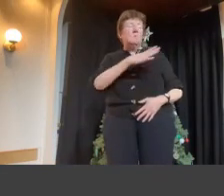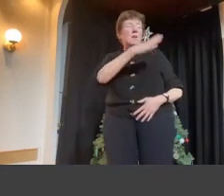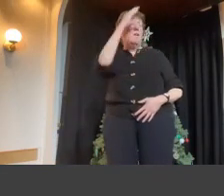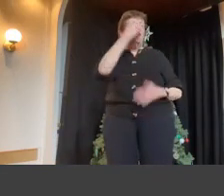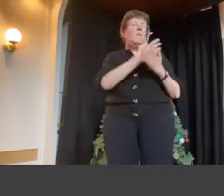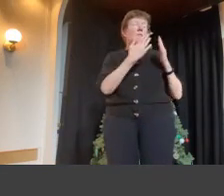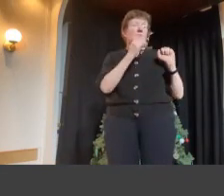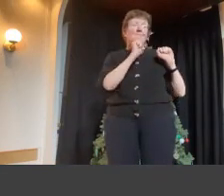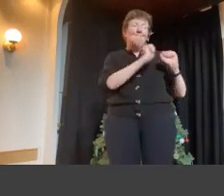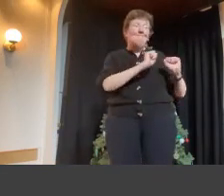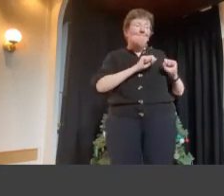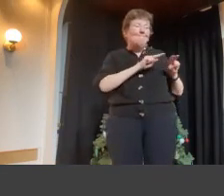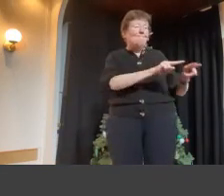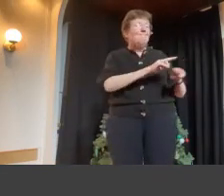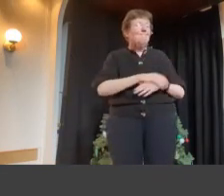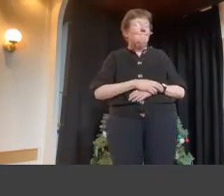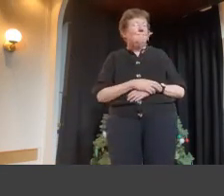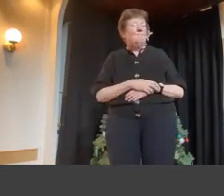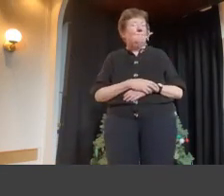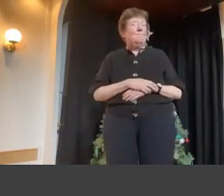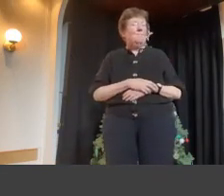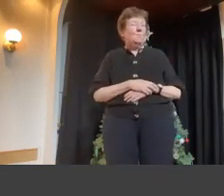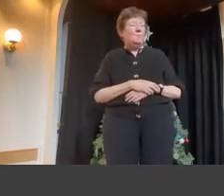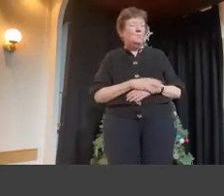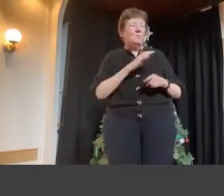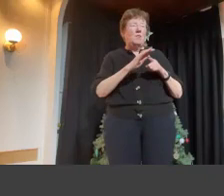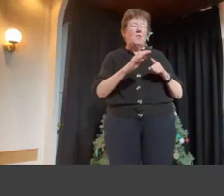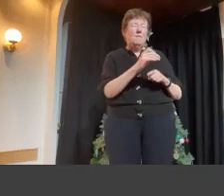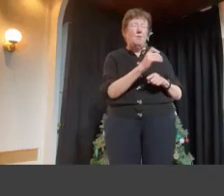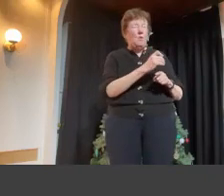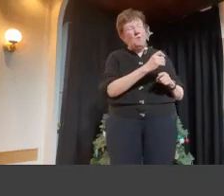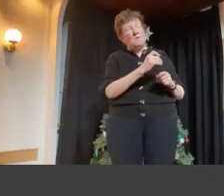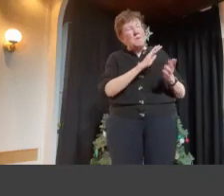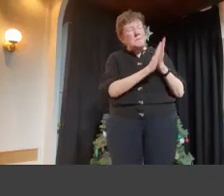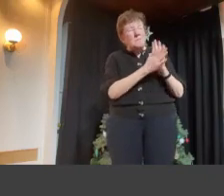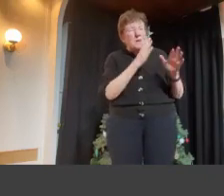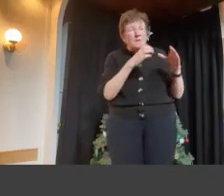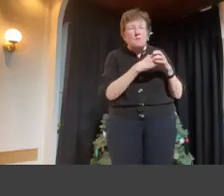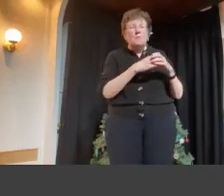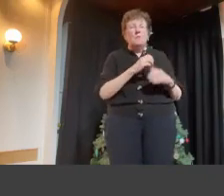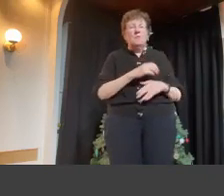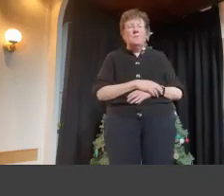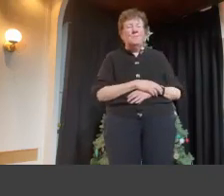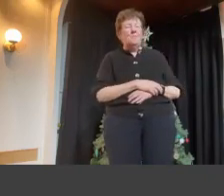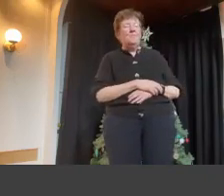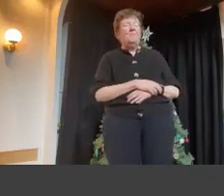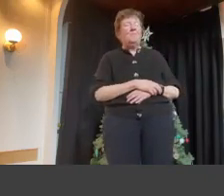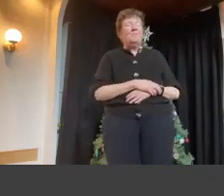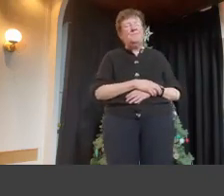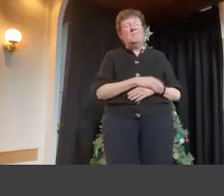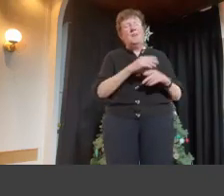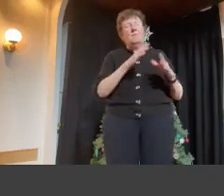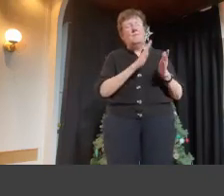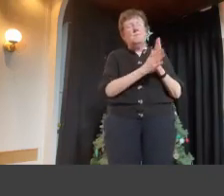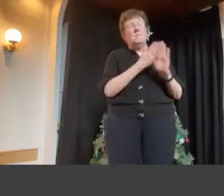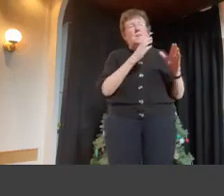We want to learn from the Curriculum for Wales and their approach to Welsh bilingualism, particularly for things like